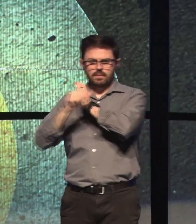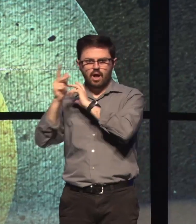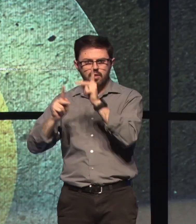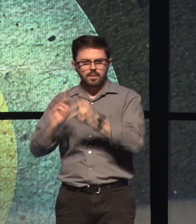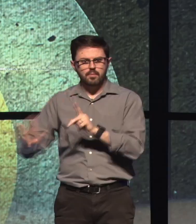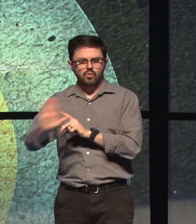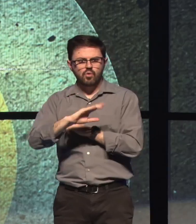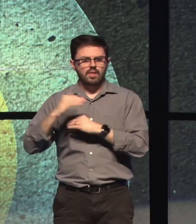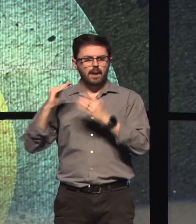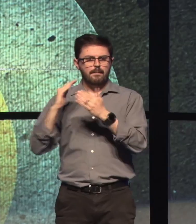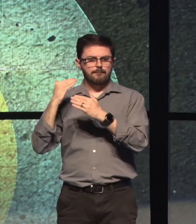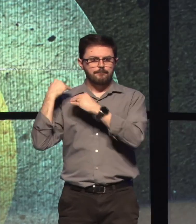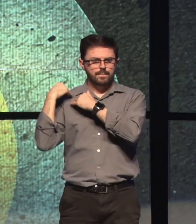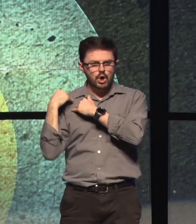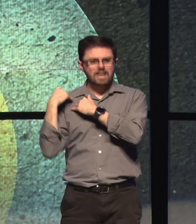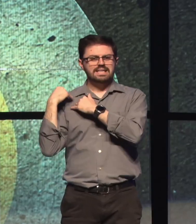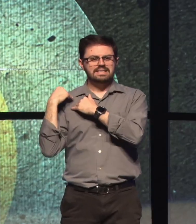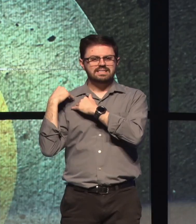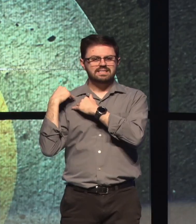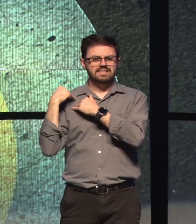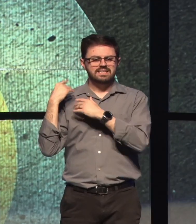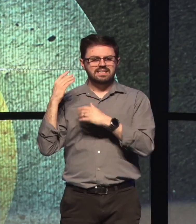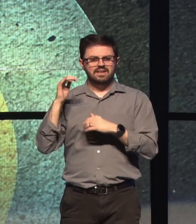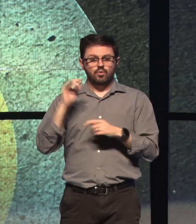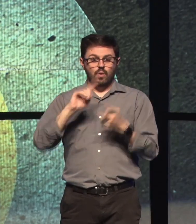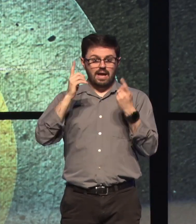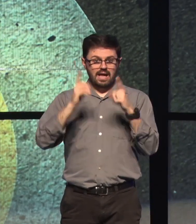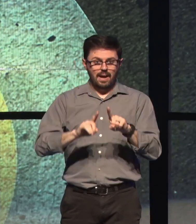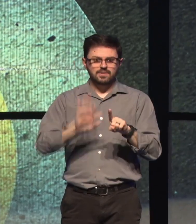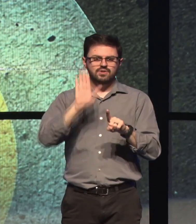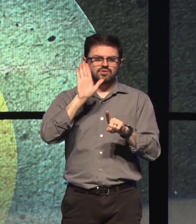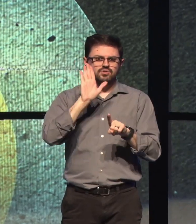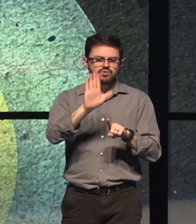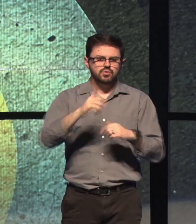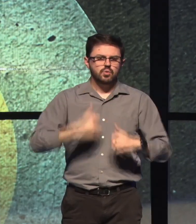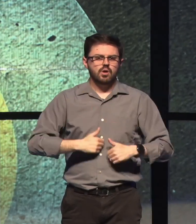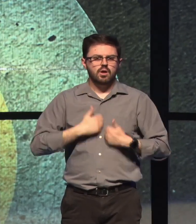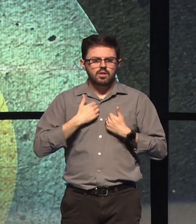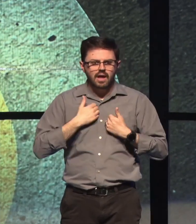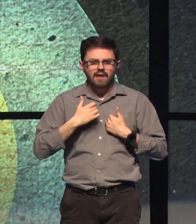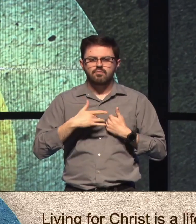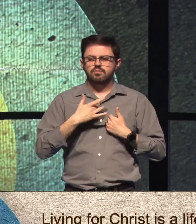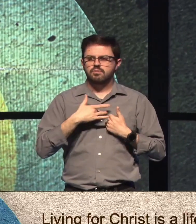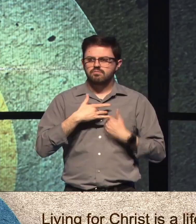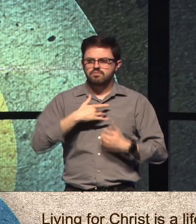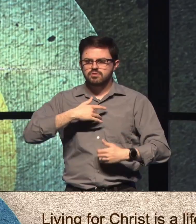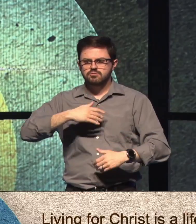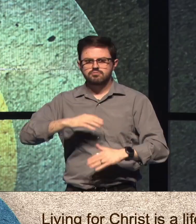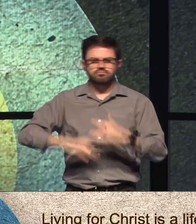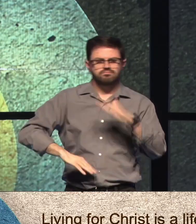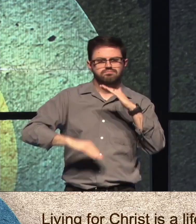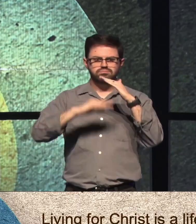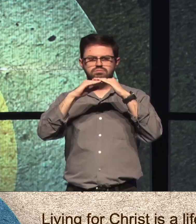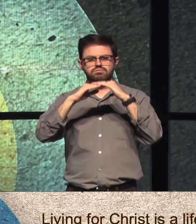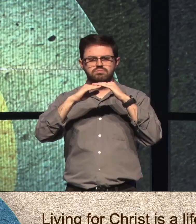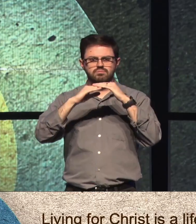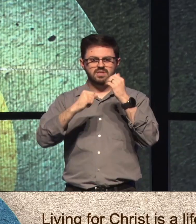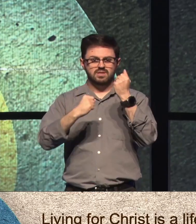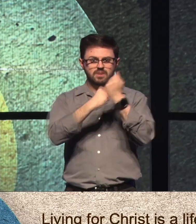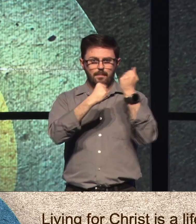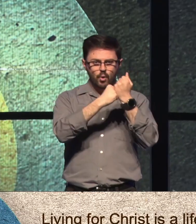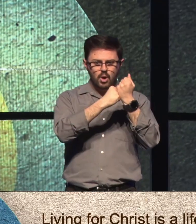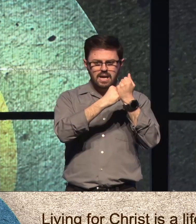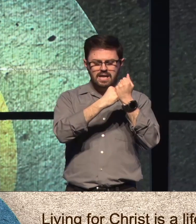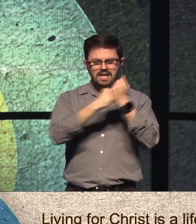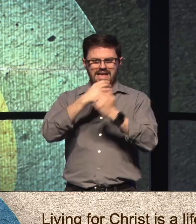sense of it, what happens is your life is filled with support and rest. Isn't